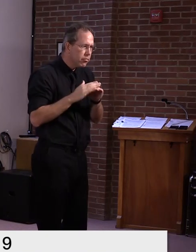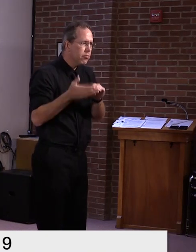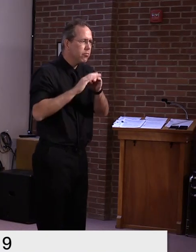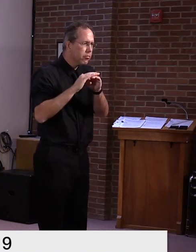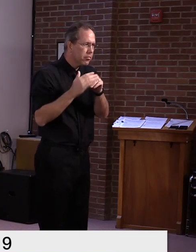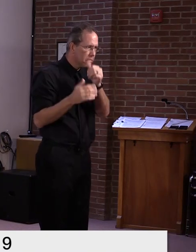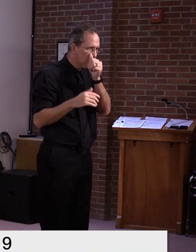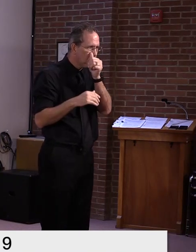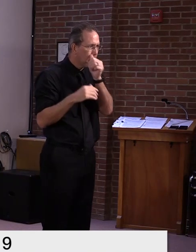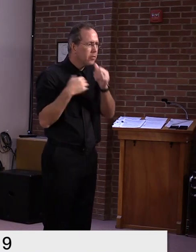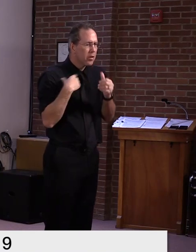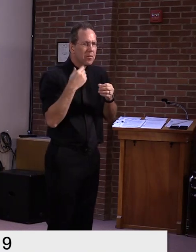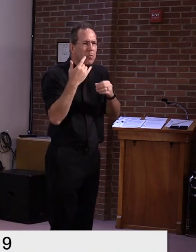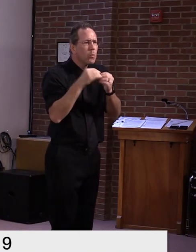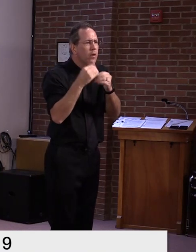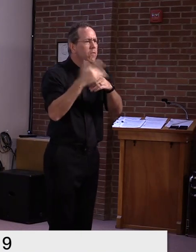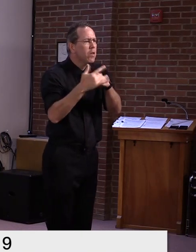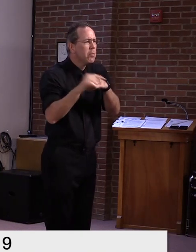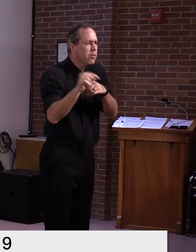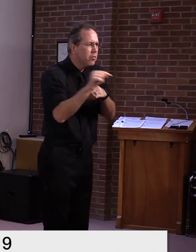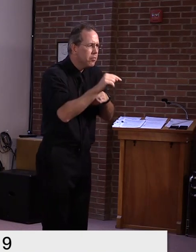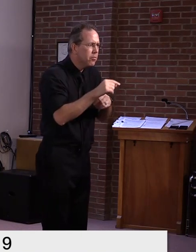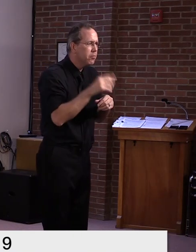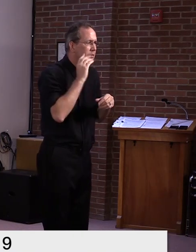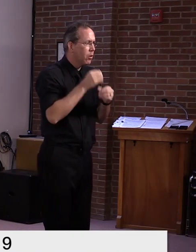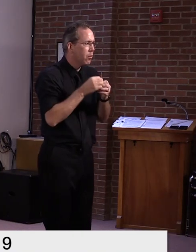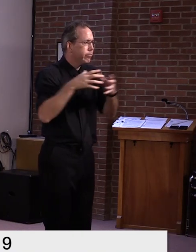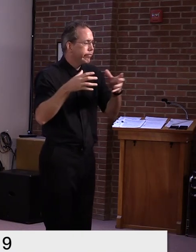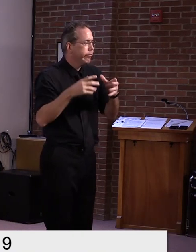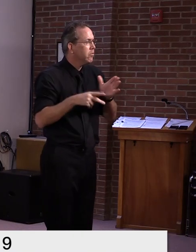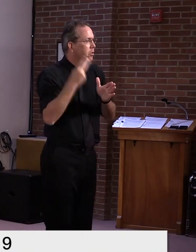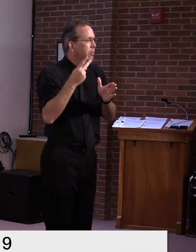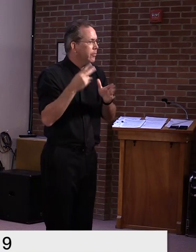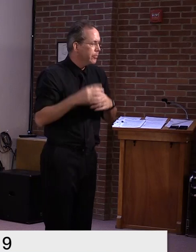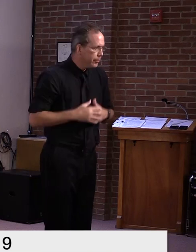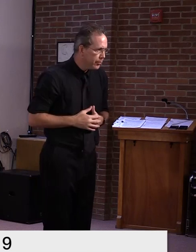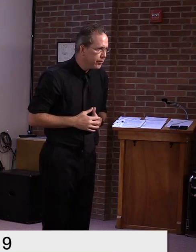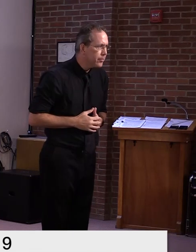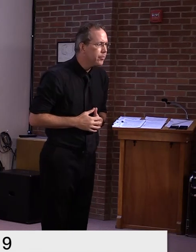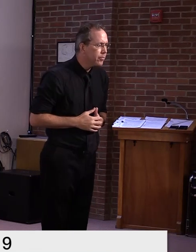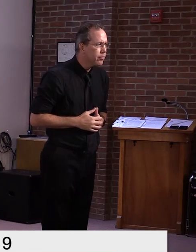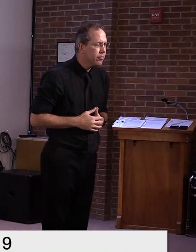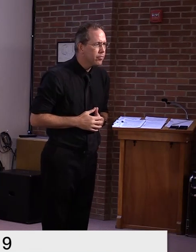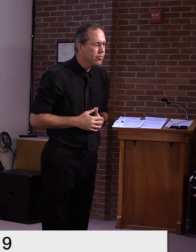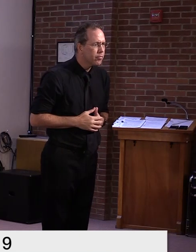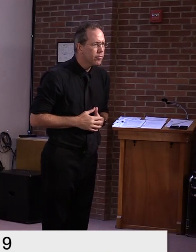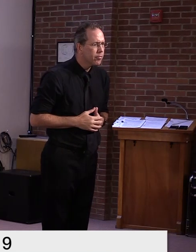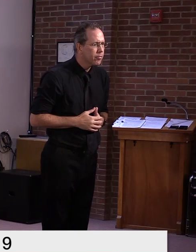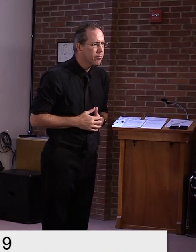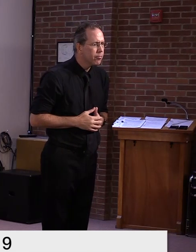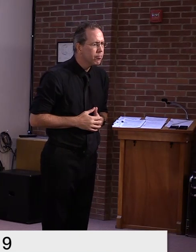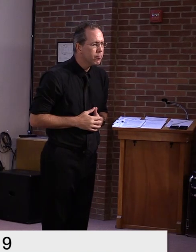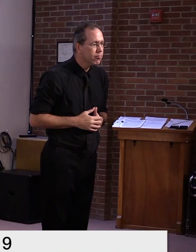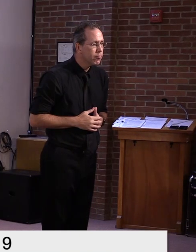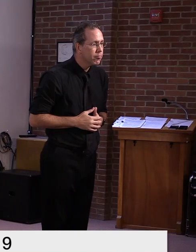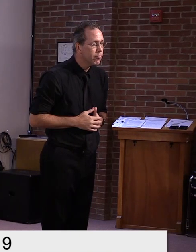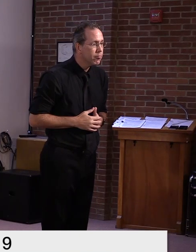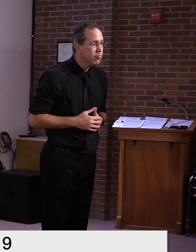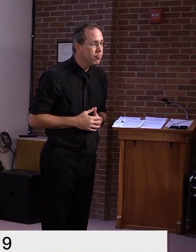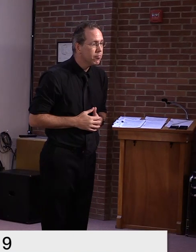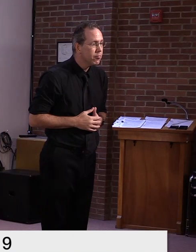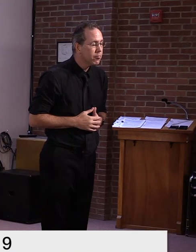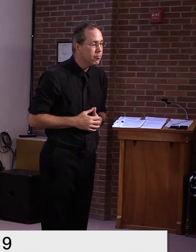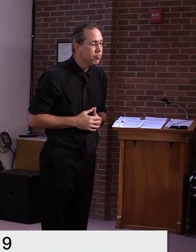almost doubling the existing system. And Pete, the